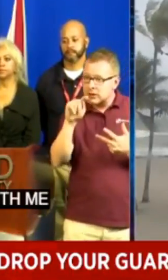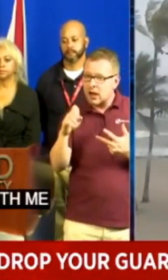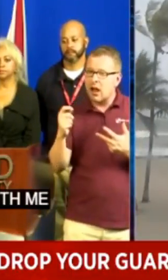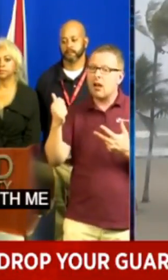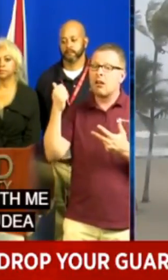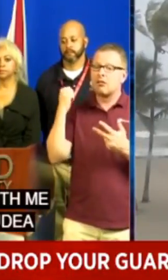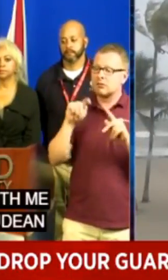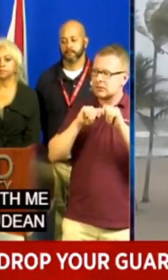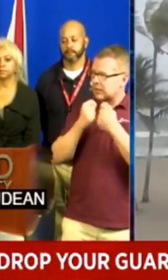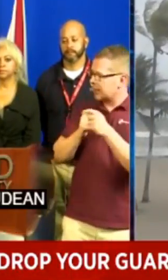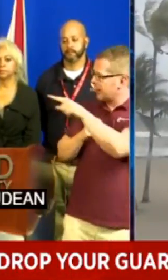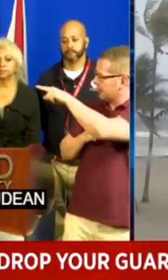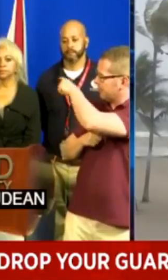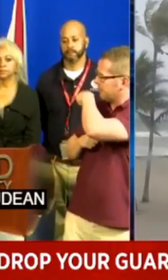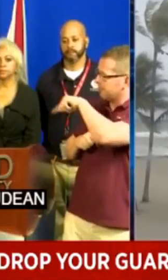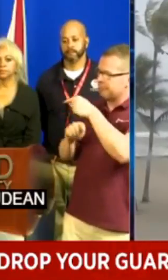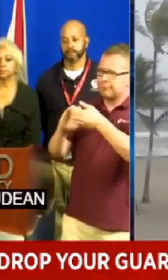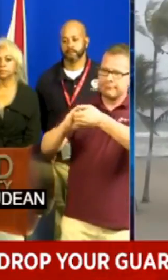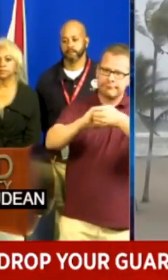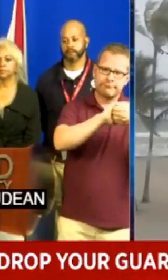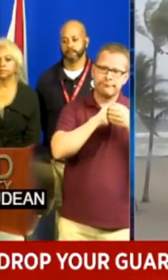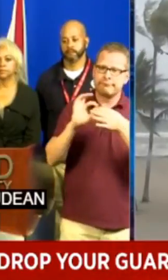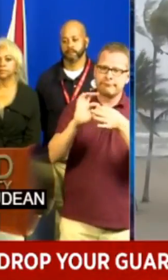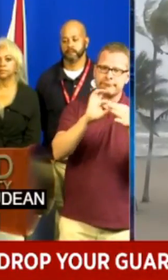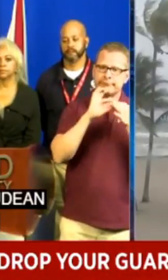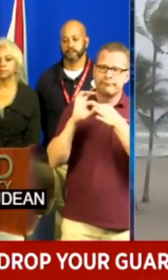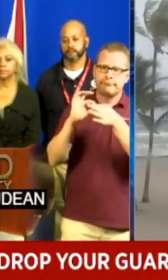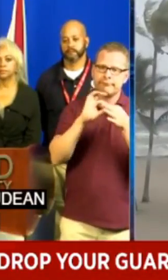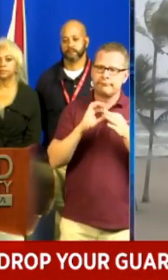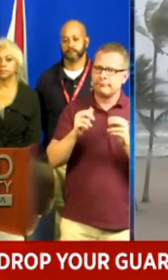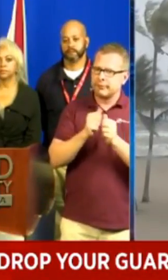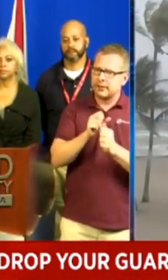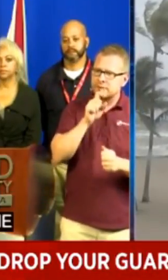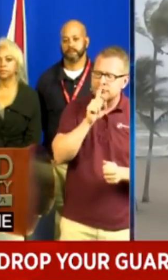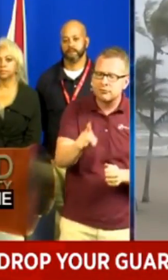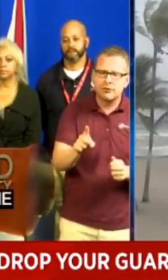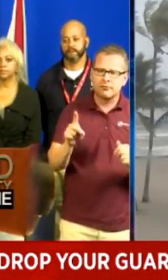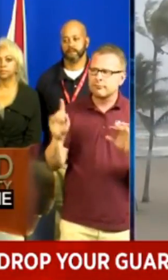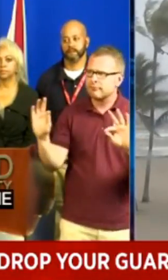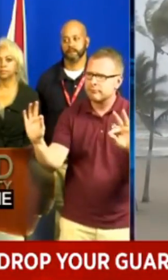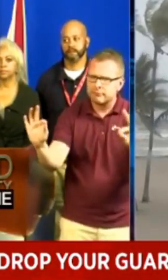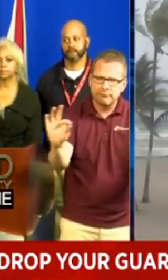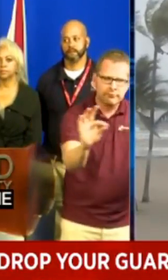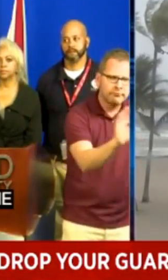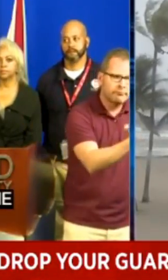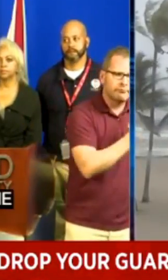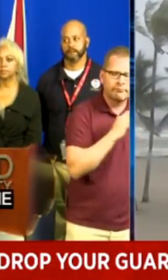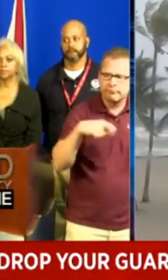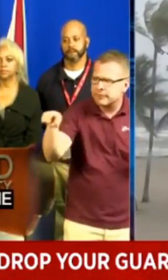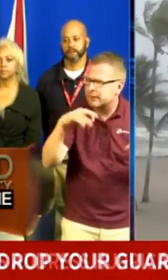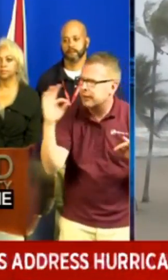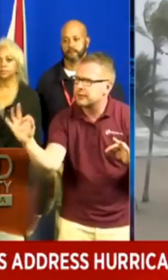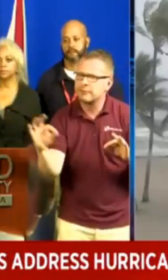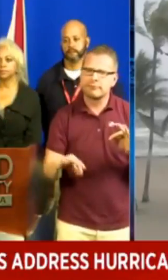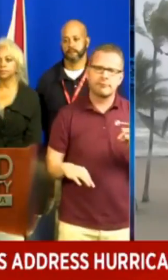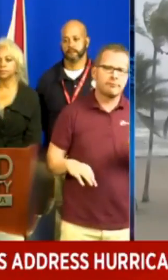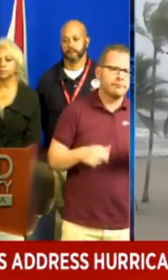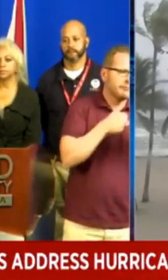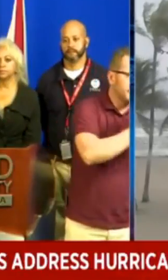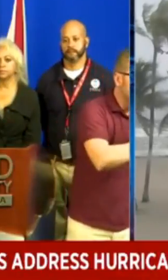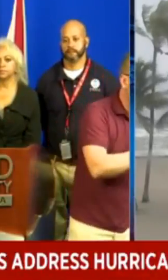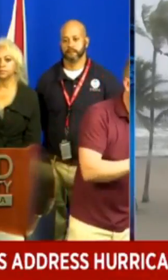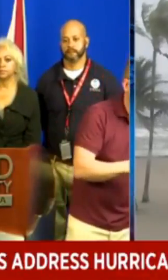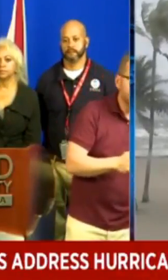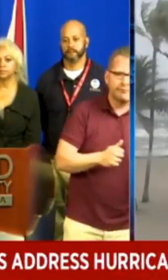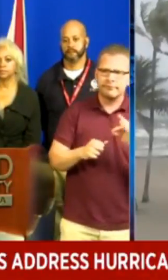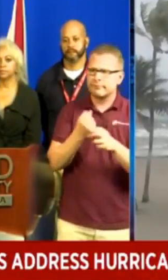in the communities, ensuring that people are transported to the shelter safely and ensuring that we have capacity for all the people